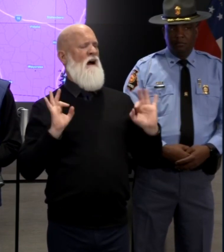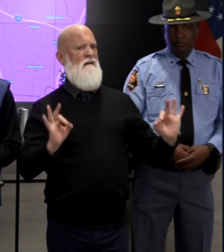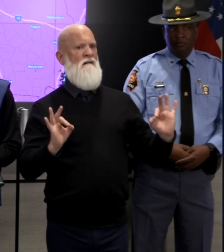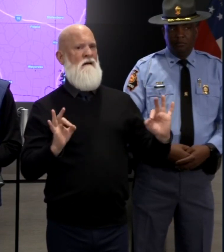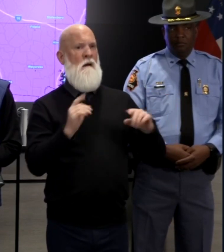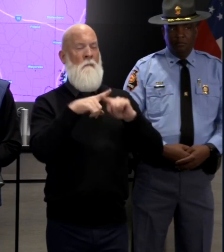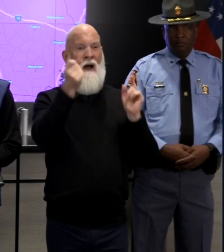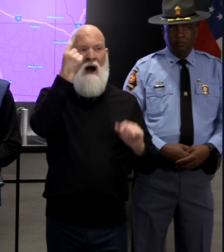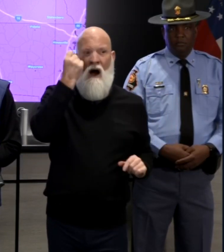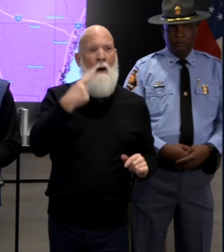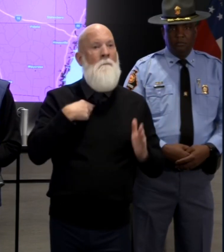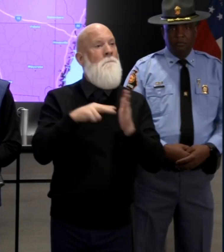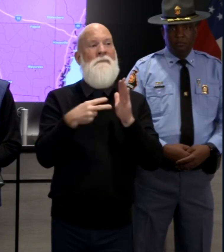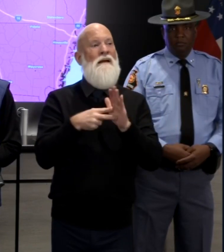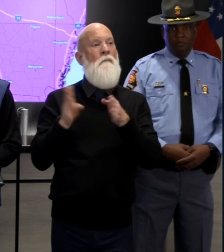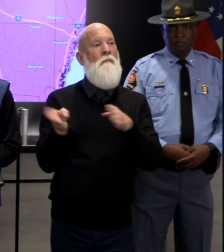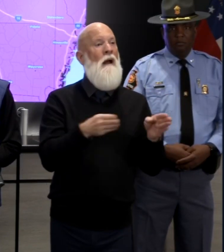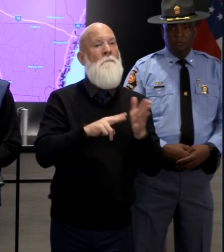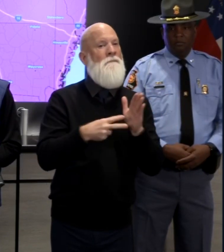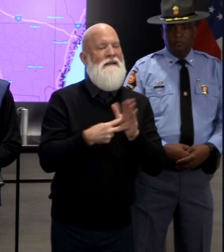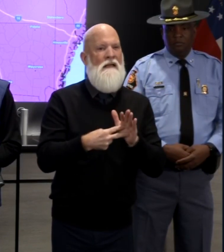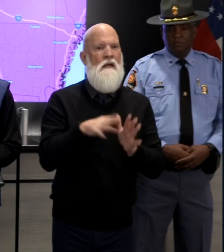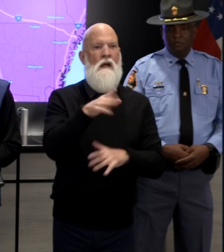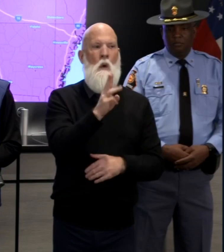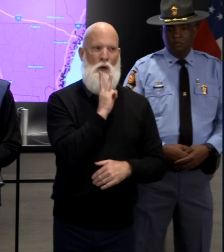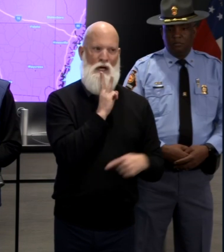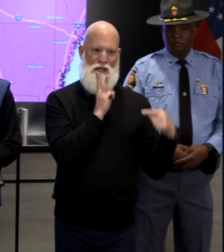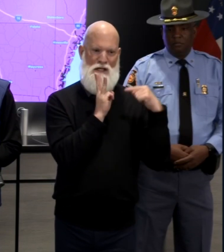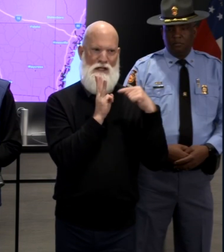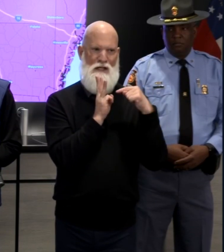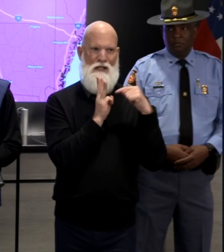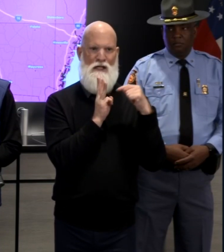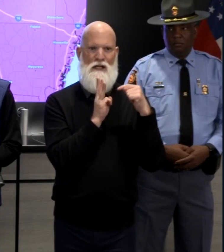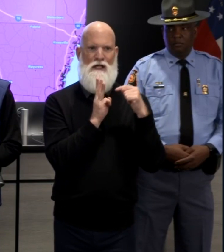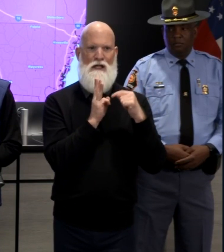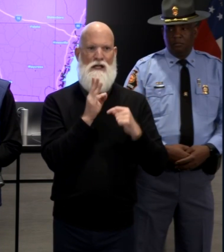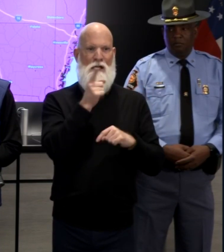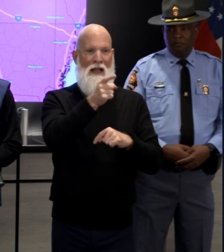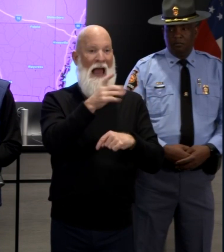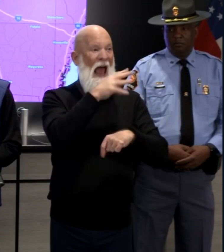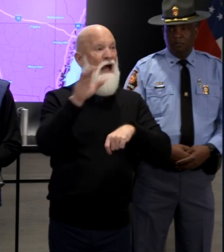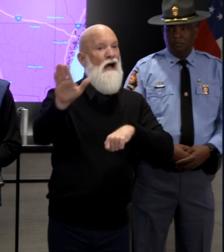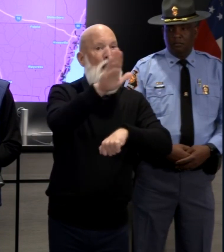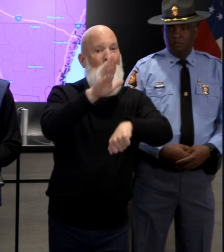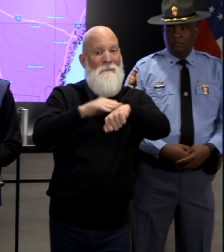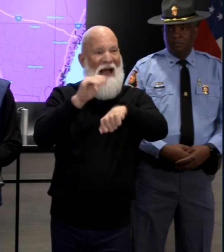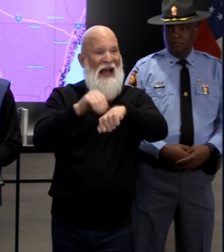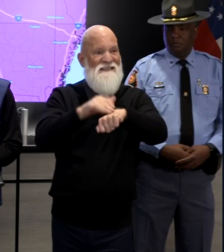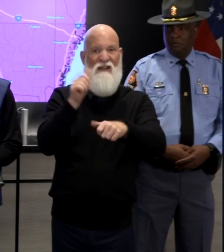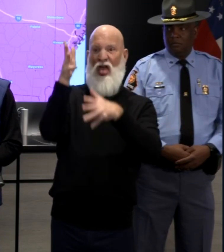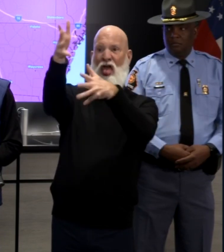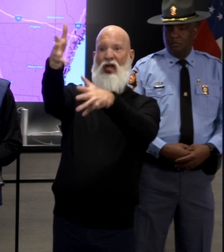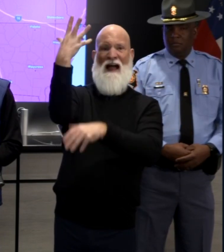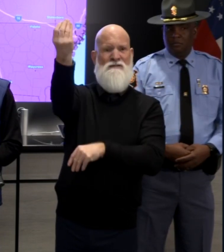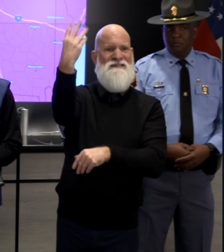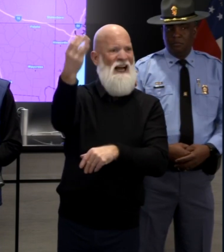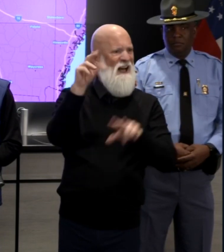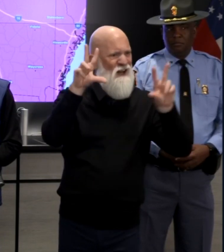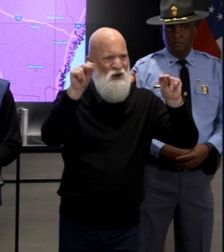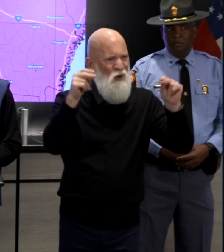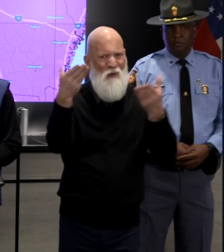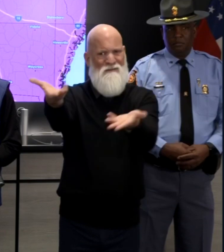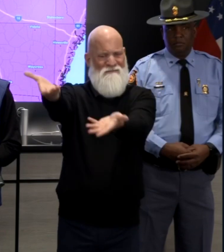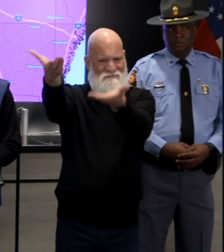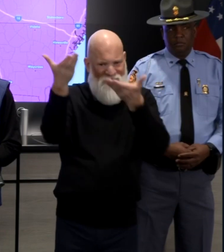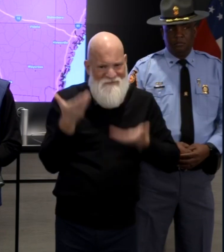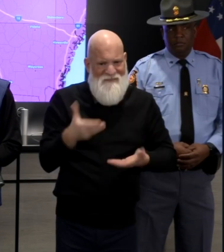for the water freezing, your pets being outside, things of that nature. Also preparing your phones. Go ahead and charge